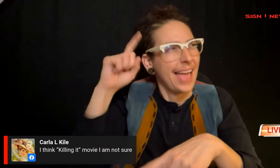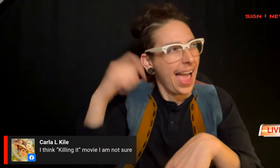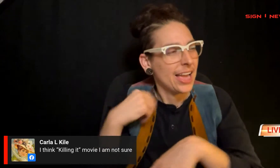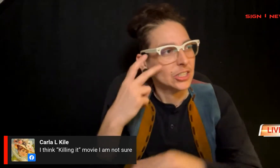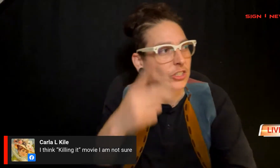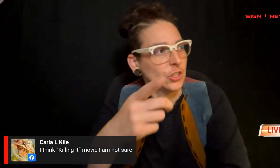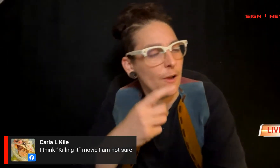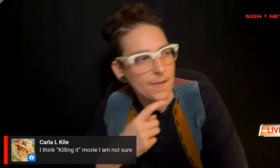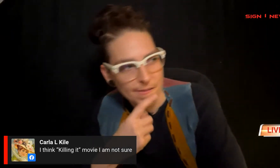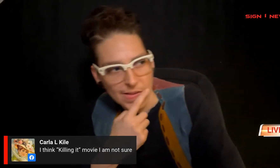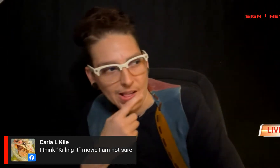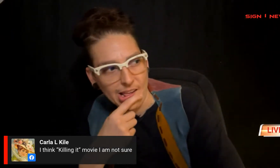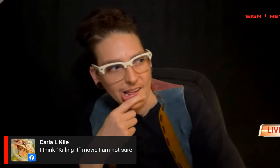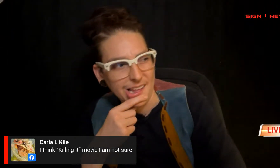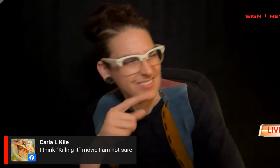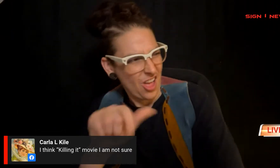Your Name is Jonah. I think I saw that one.